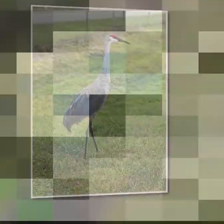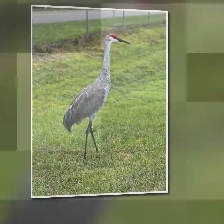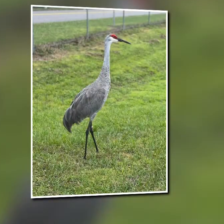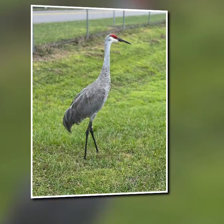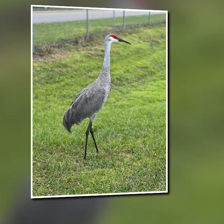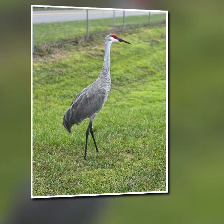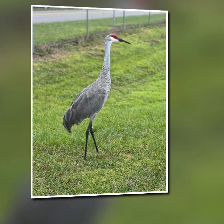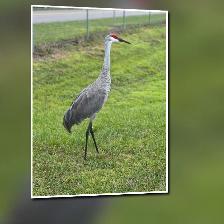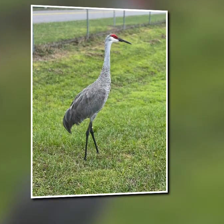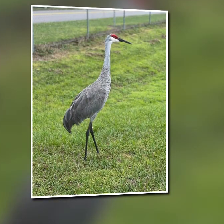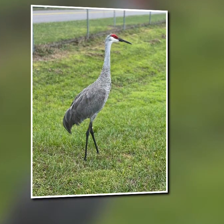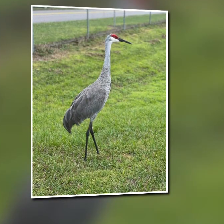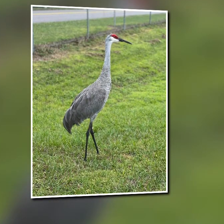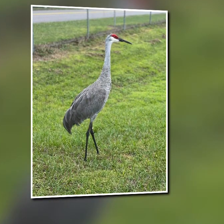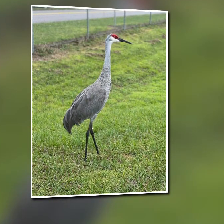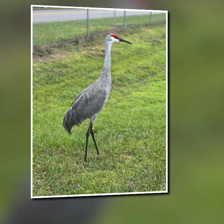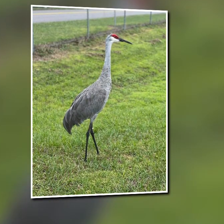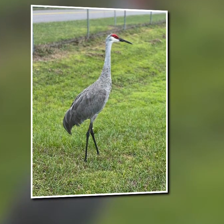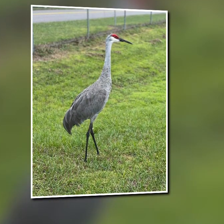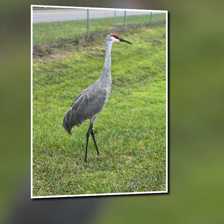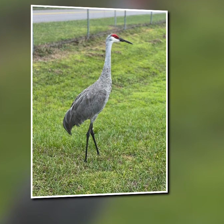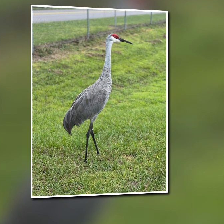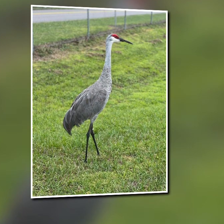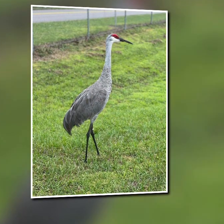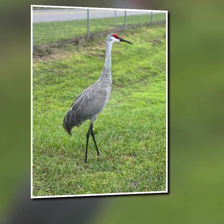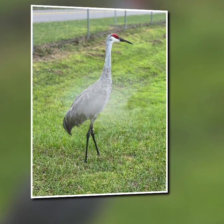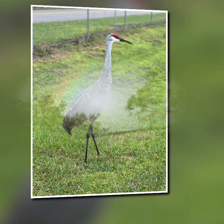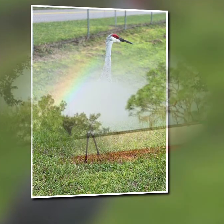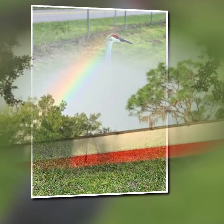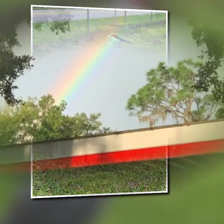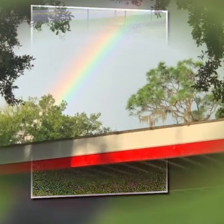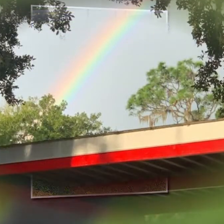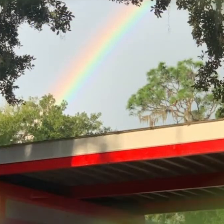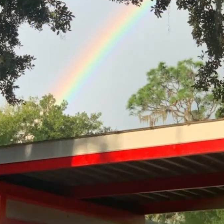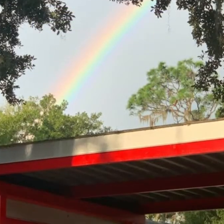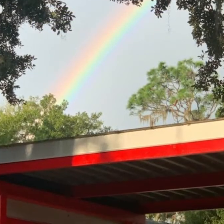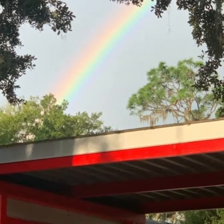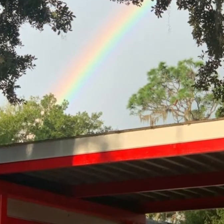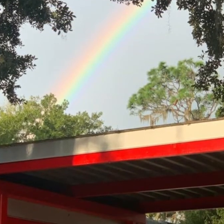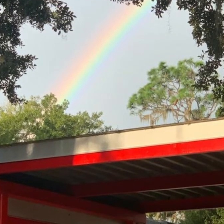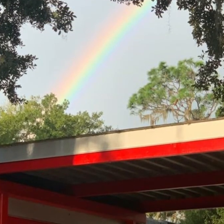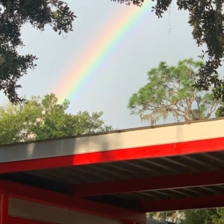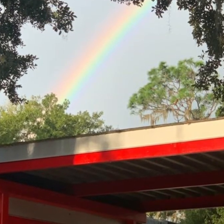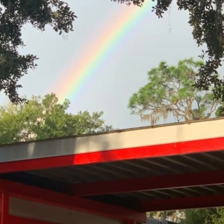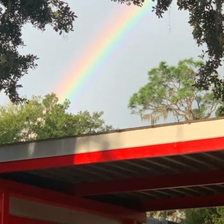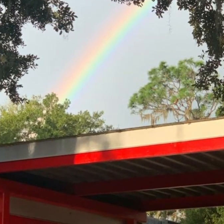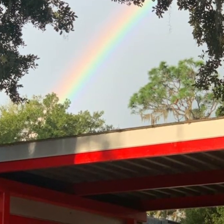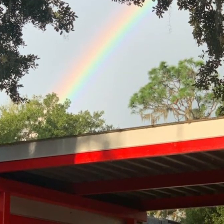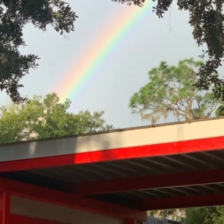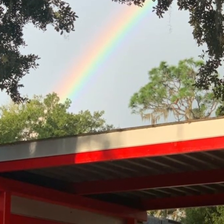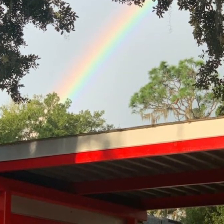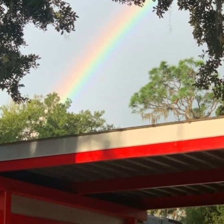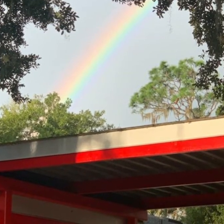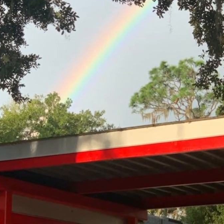No one can stop us now. We must must unite, we must unite, no one